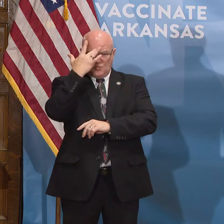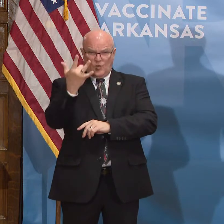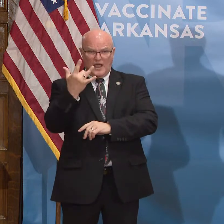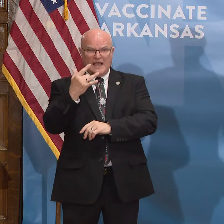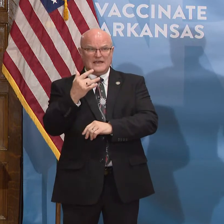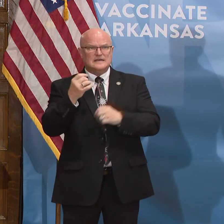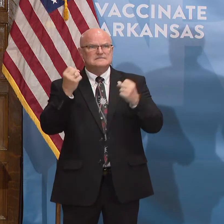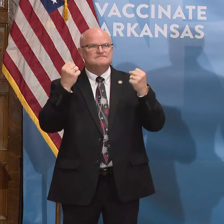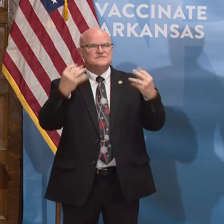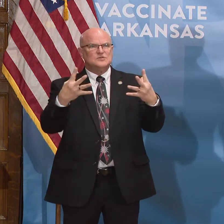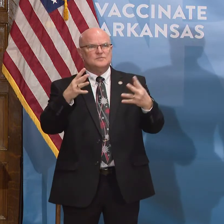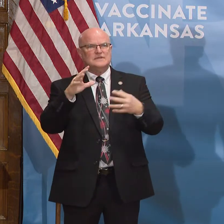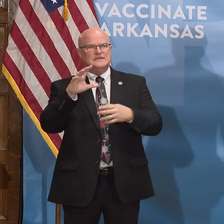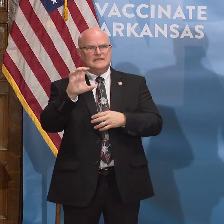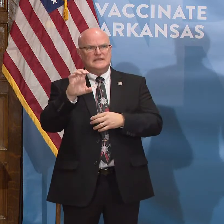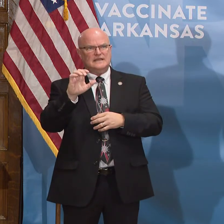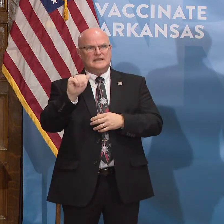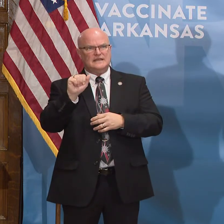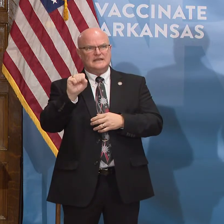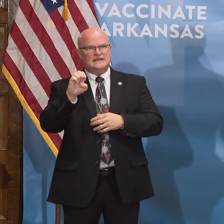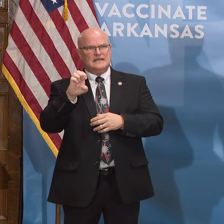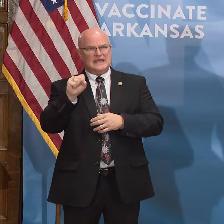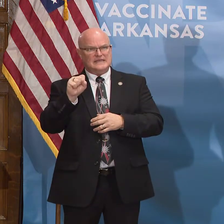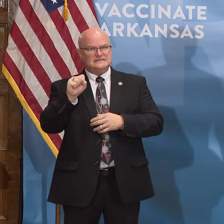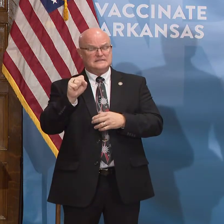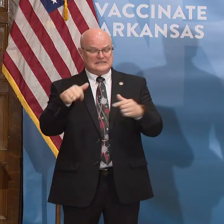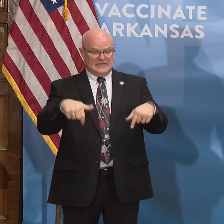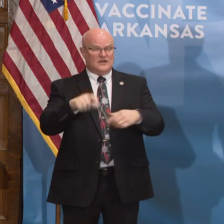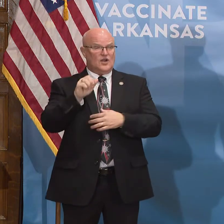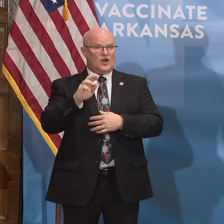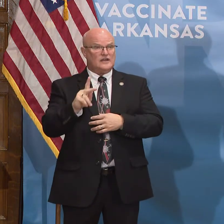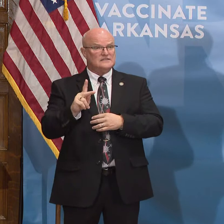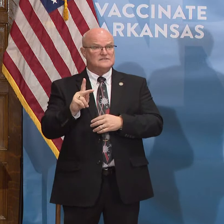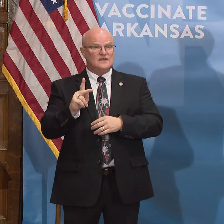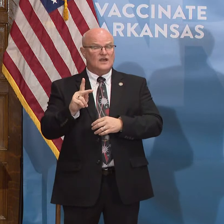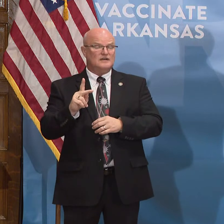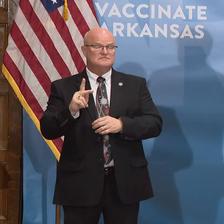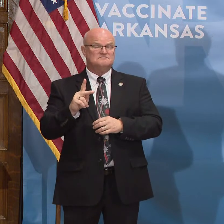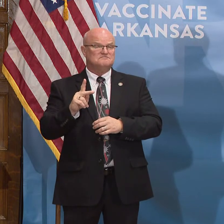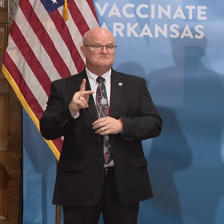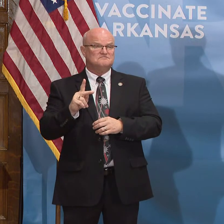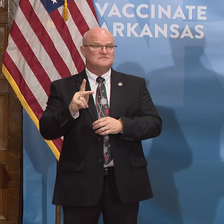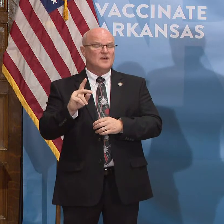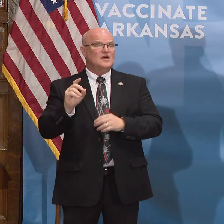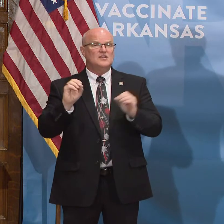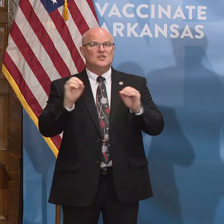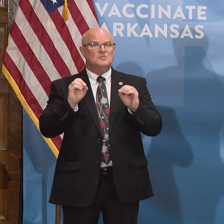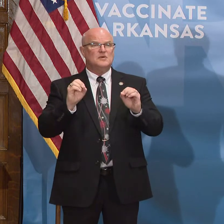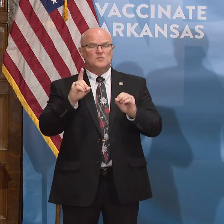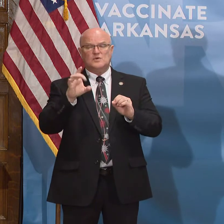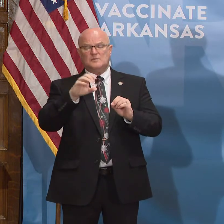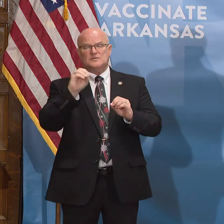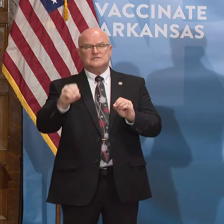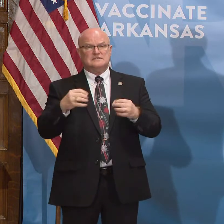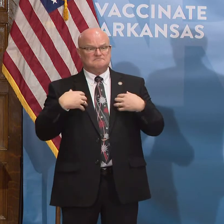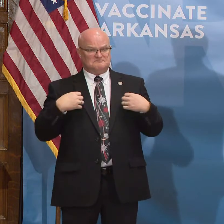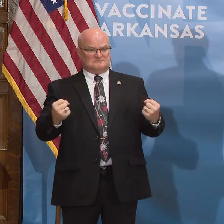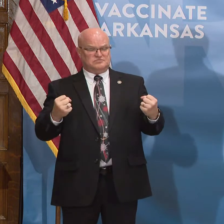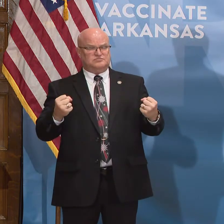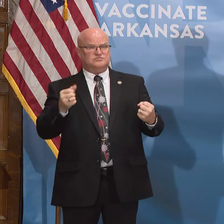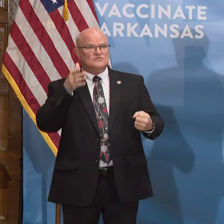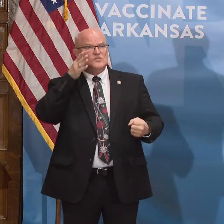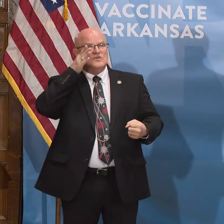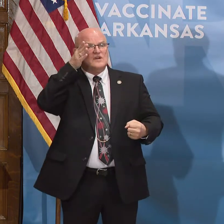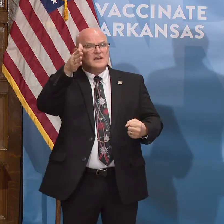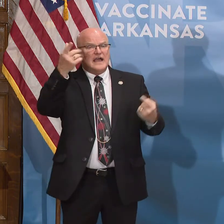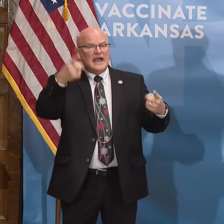volume of cases. Here in Arkansas, no one can be 100% confident of what's going to happen in